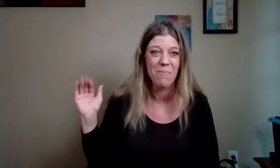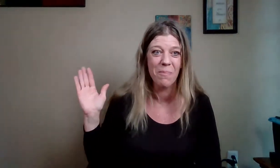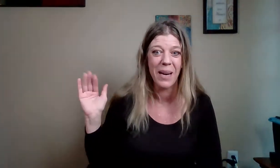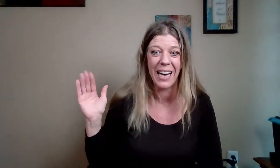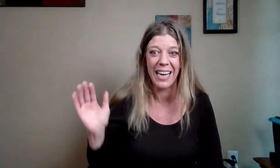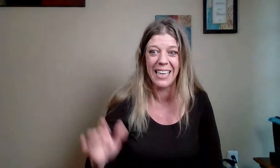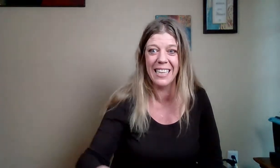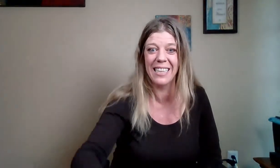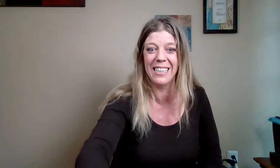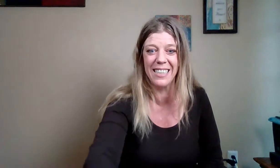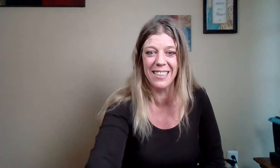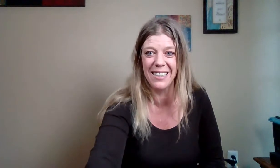Bye.